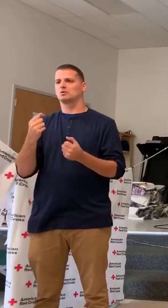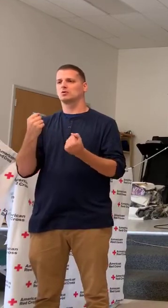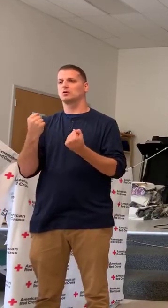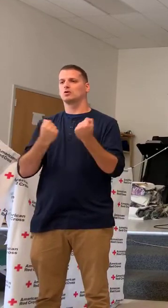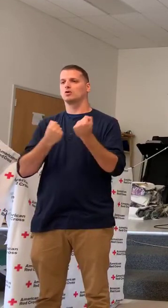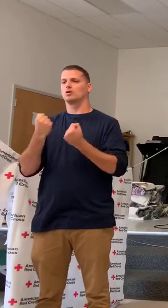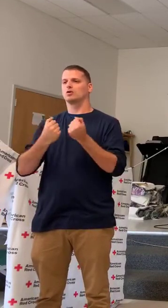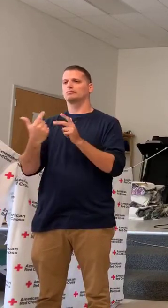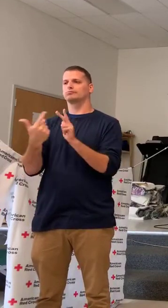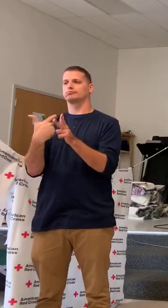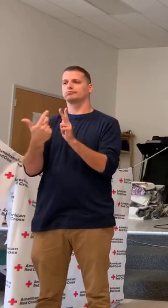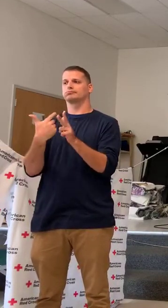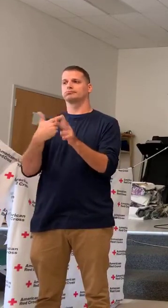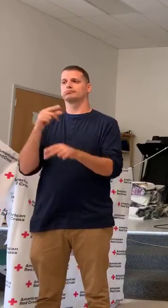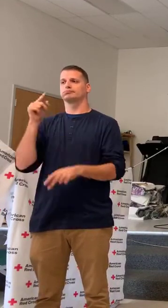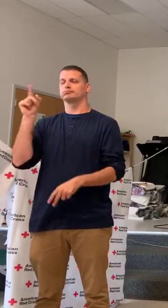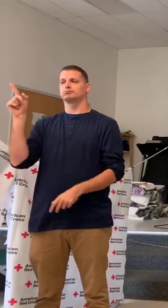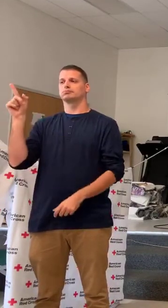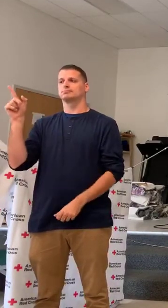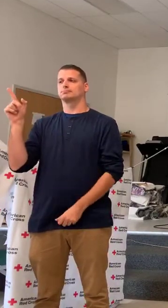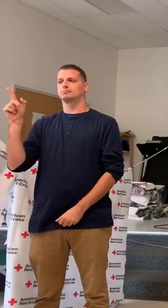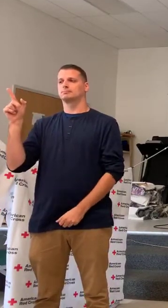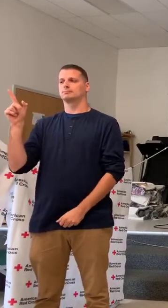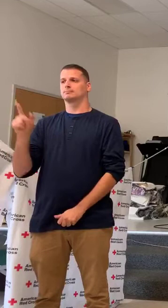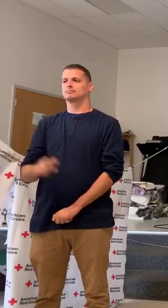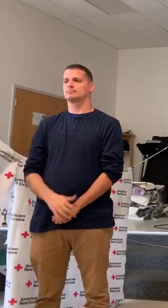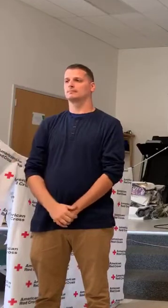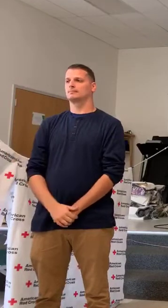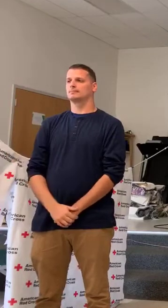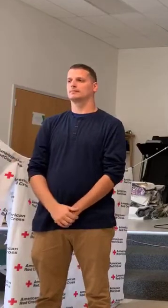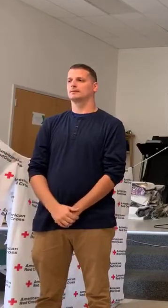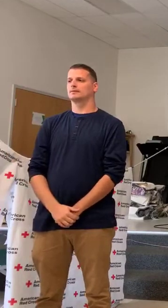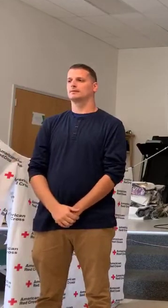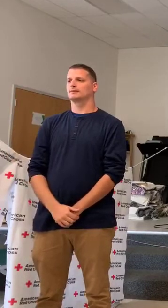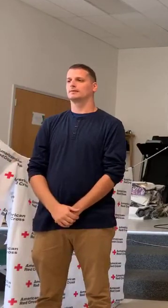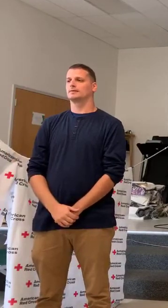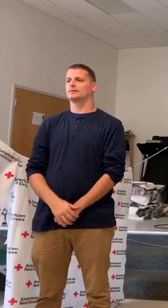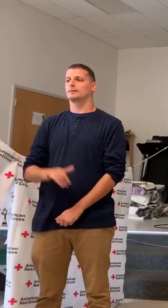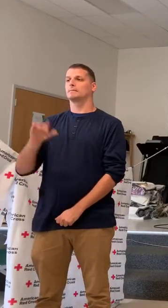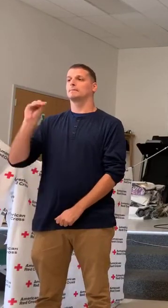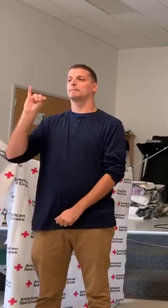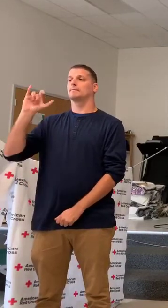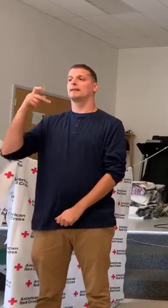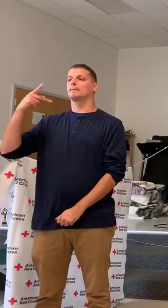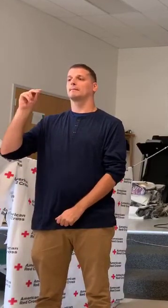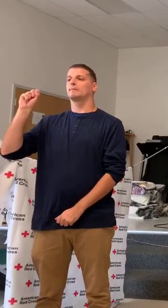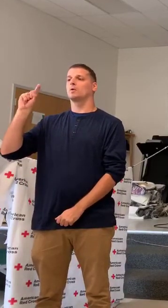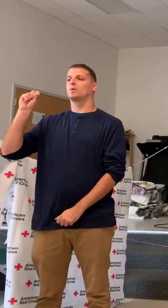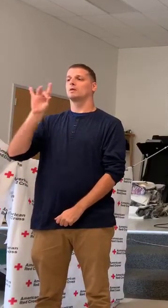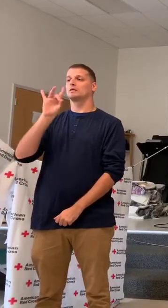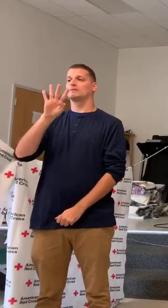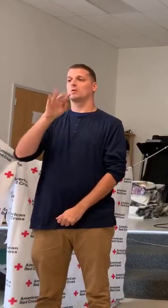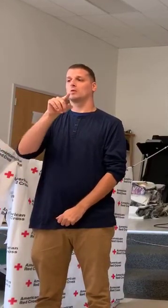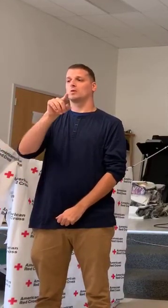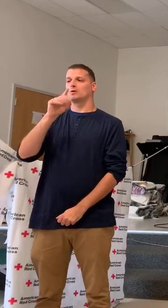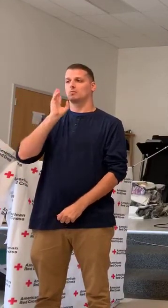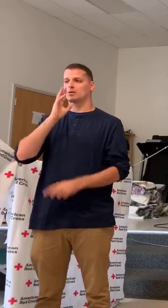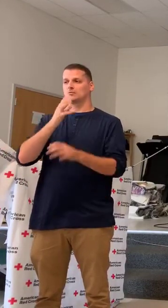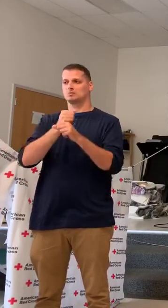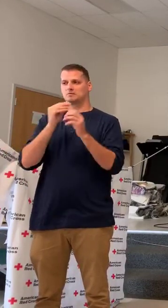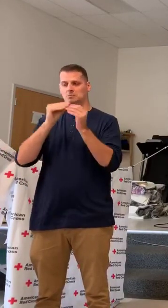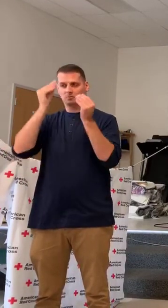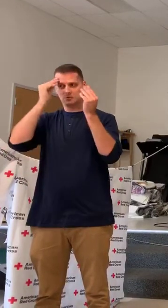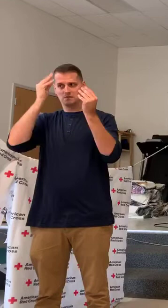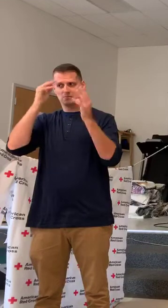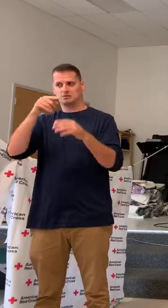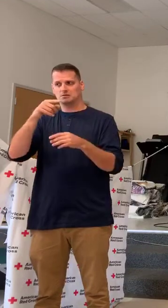that information, like at Highway Marker 84, how do we know where the information is? Where are we going to get power back into that particular section? Who